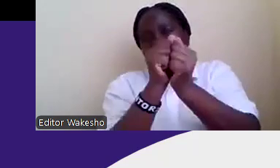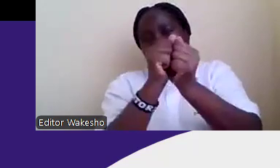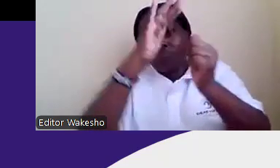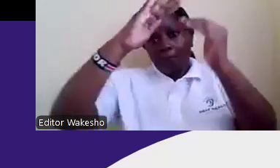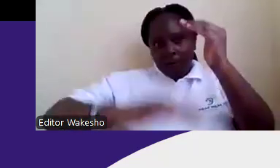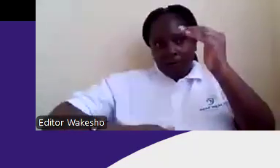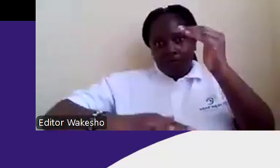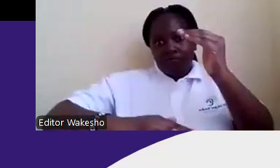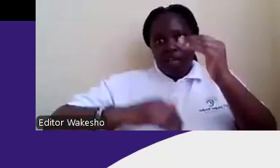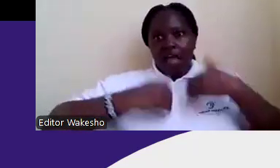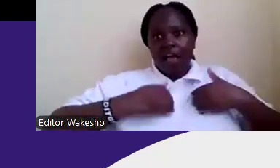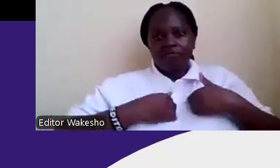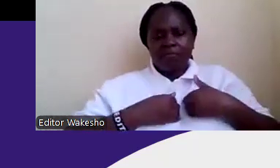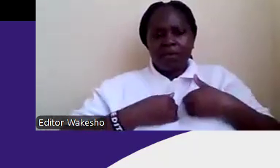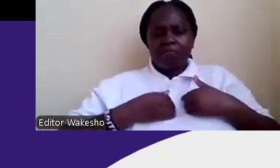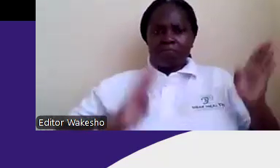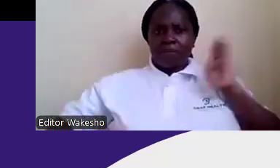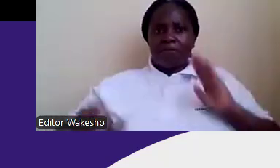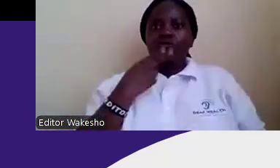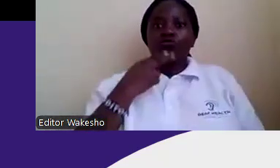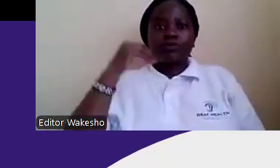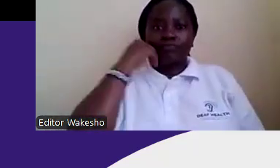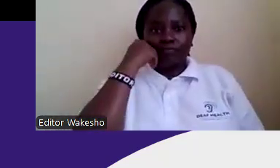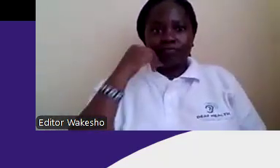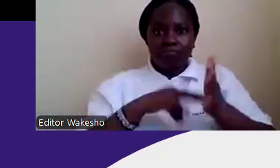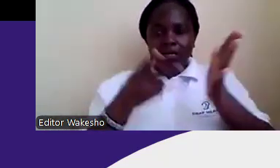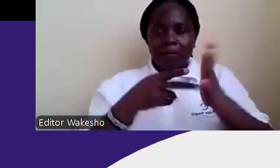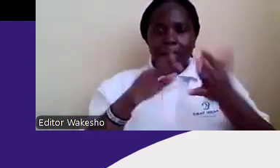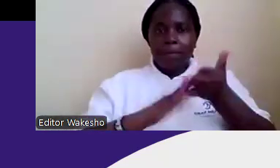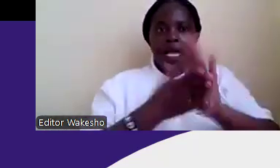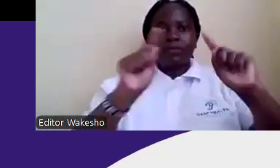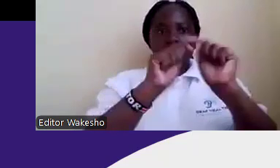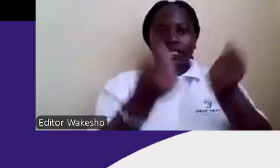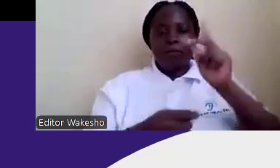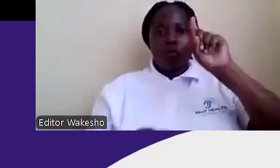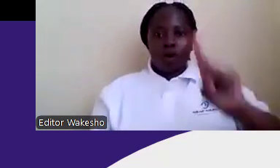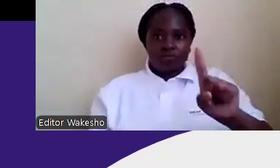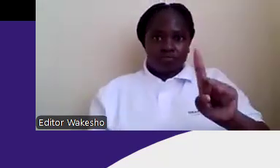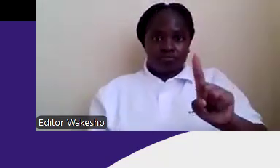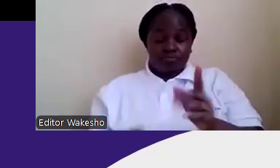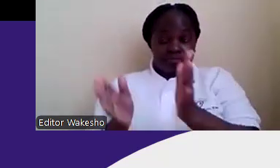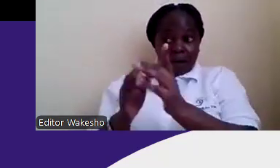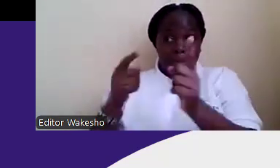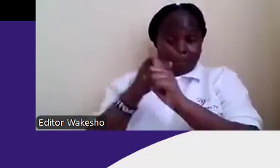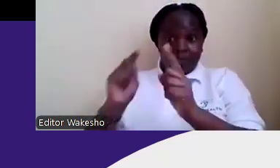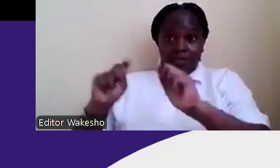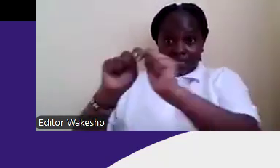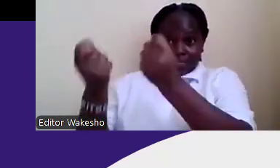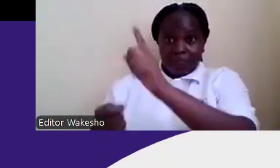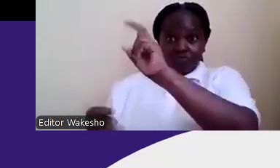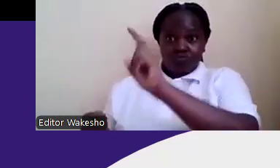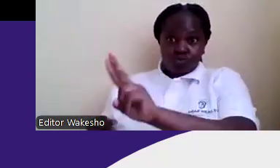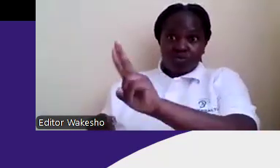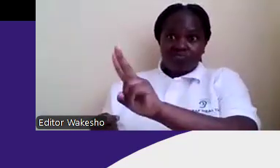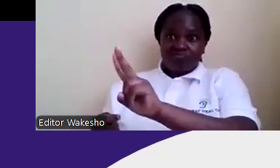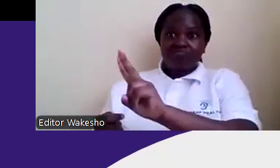symptoms of diabetes, chances are high this is going to be a type 1. But now type 2 is more common in the middle-aged population, and we'll see how